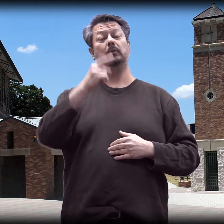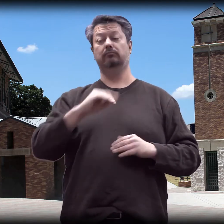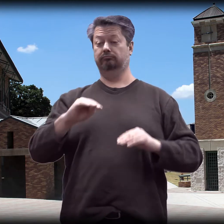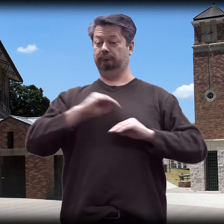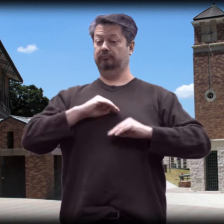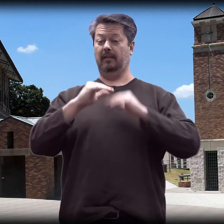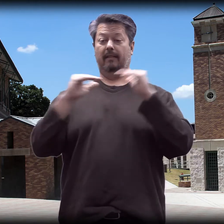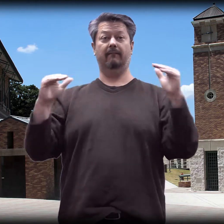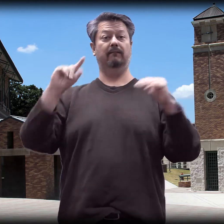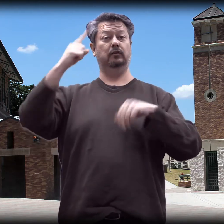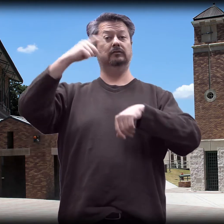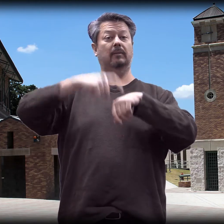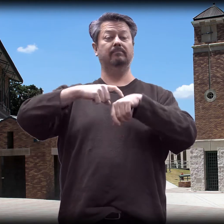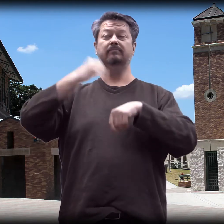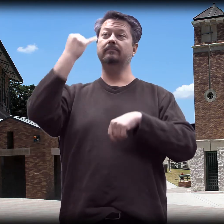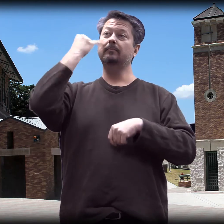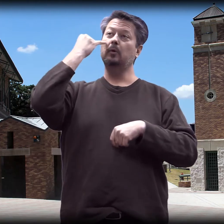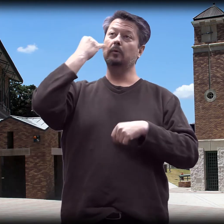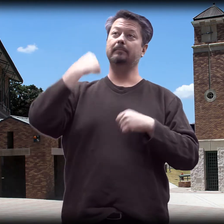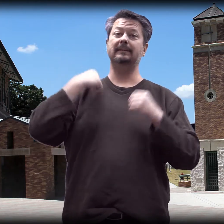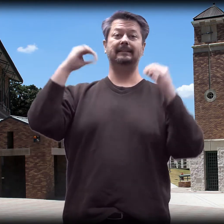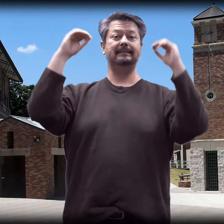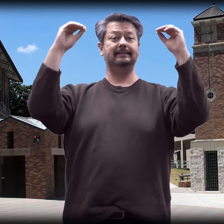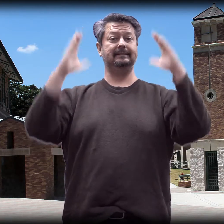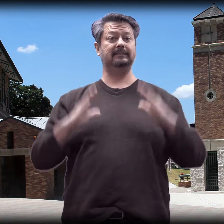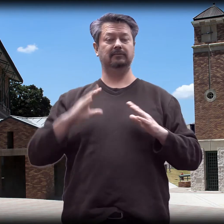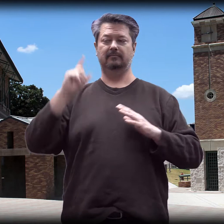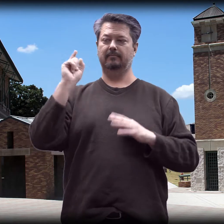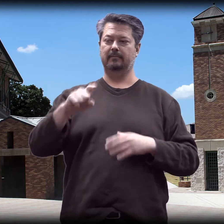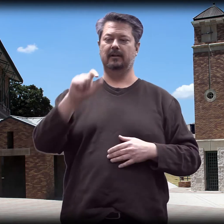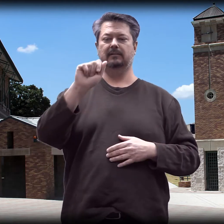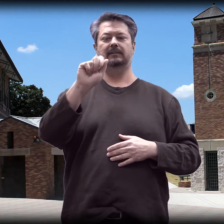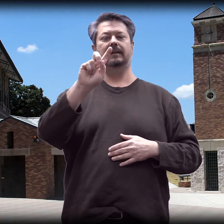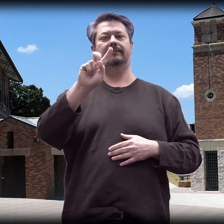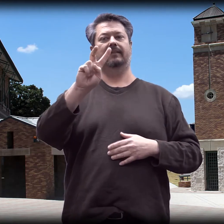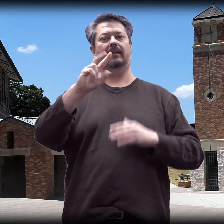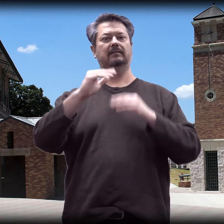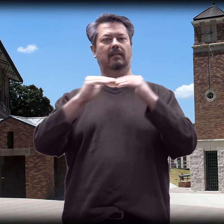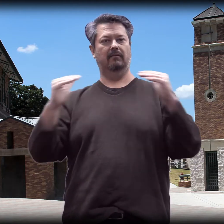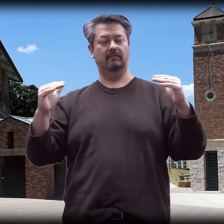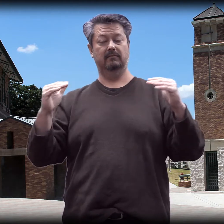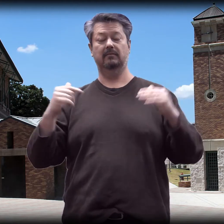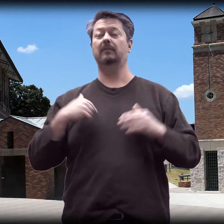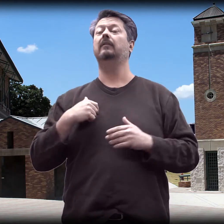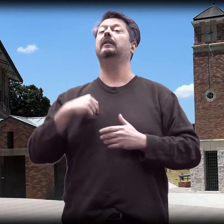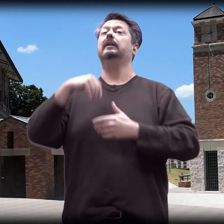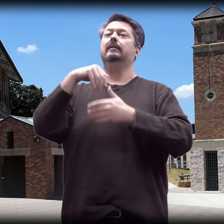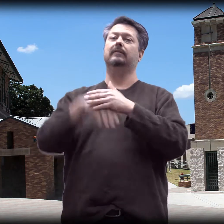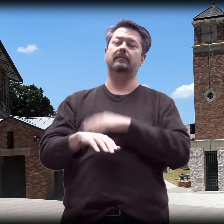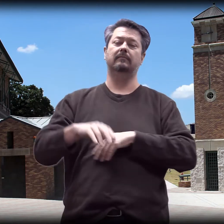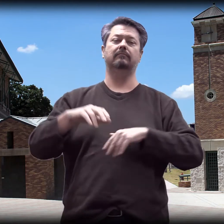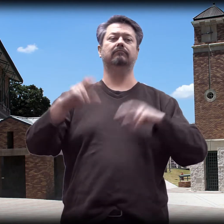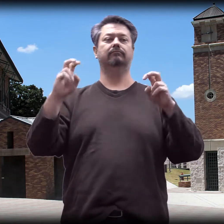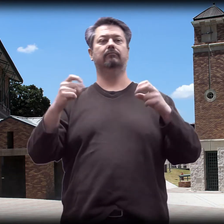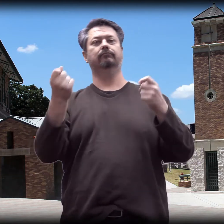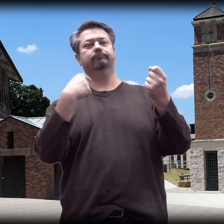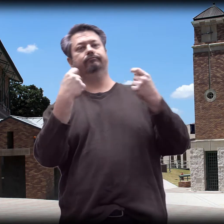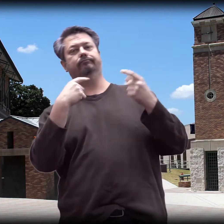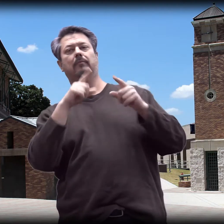If you get the level needed for your job, let's say you're a teacher and the job requires an advanced, if you come in and you take